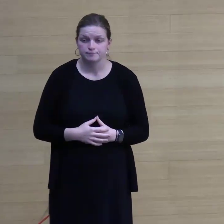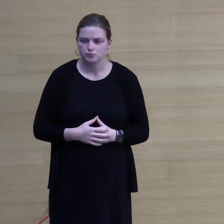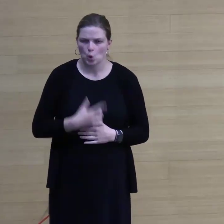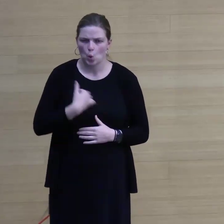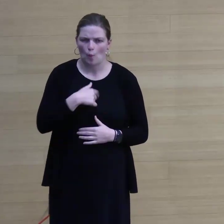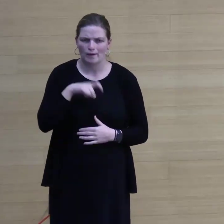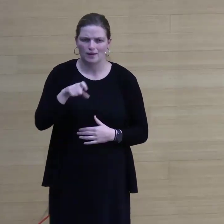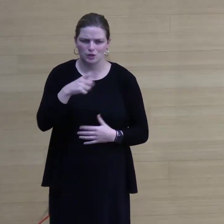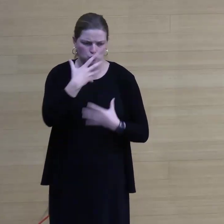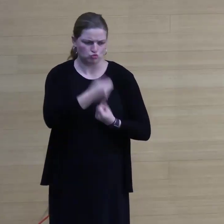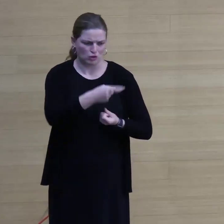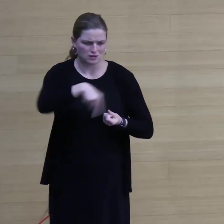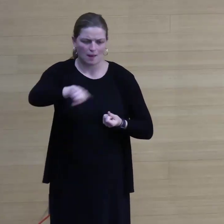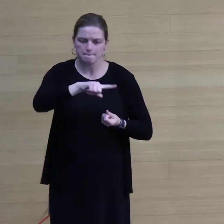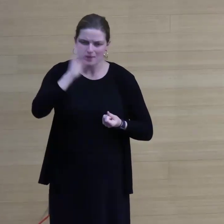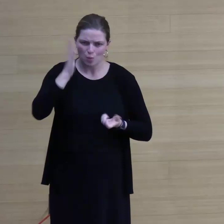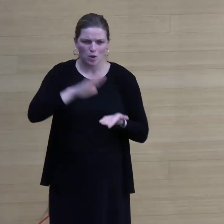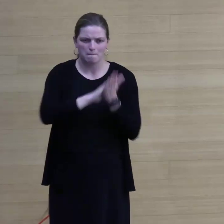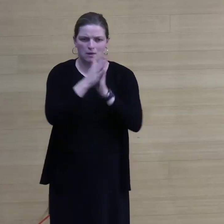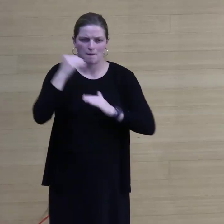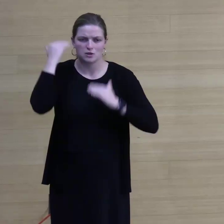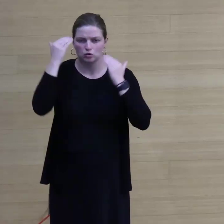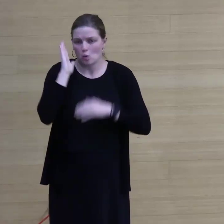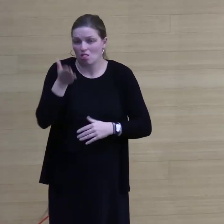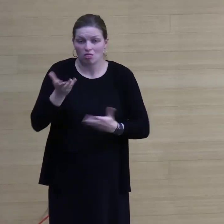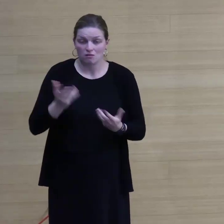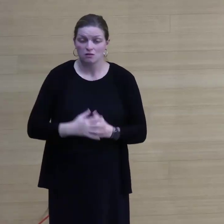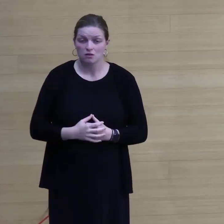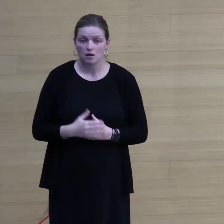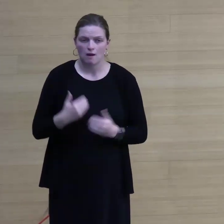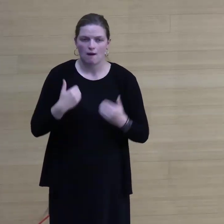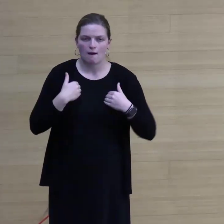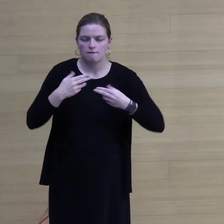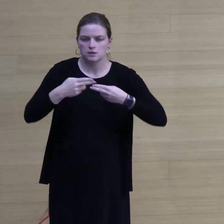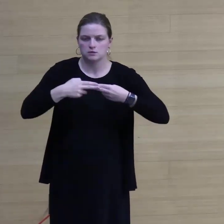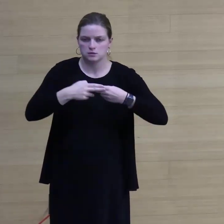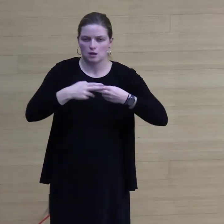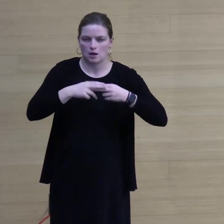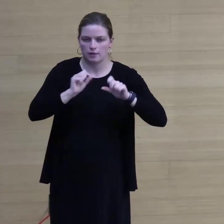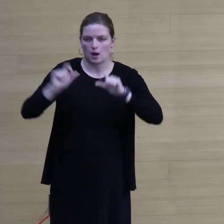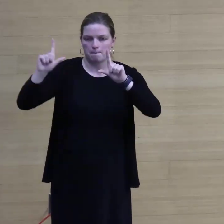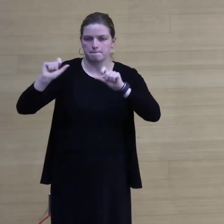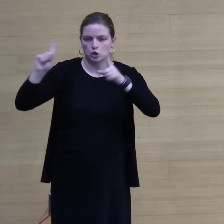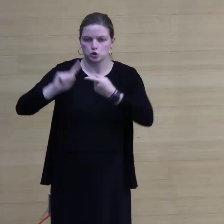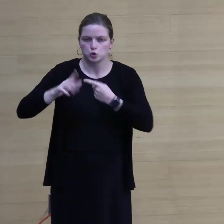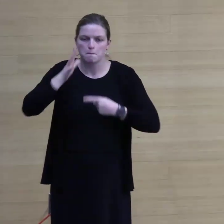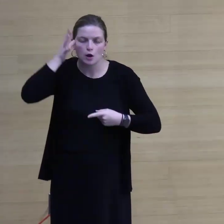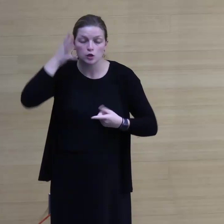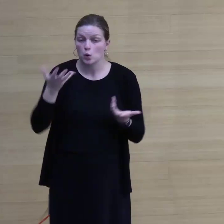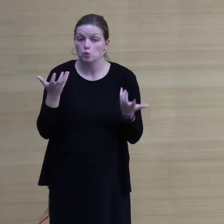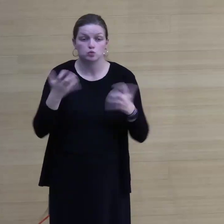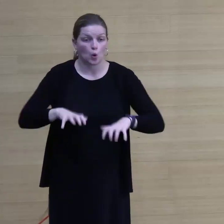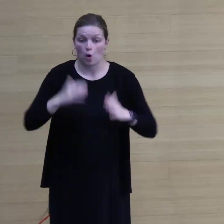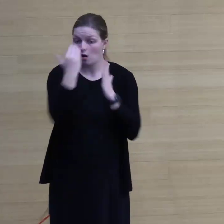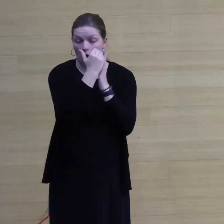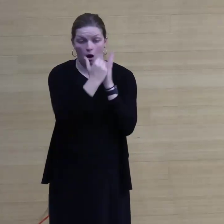we need to trust them. They're going to turn into adults. I have a slide I often show with the parents. Here's what you don't want. You don't want